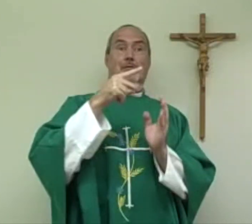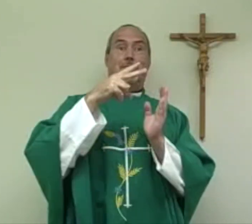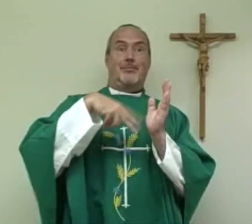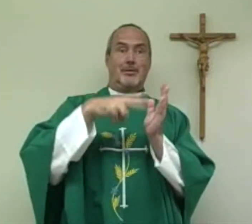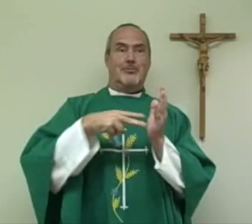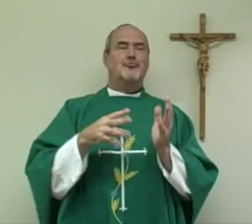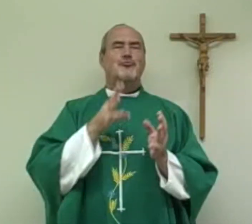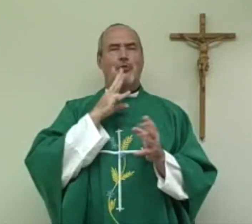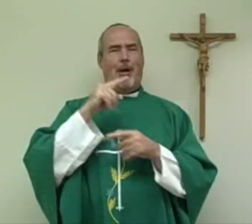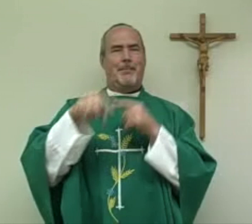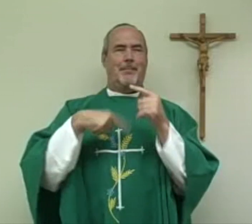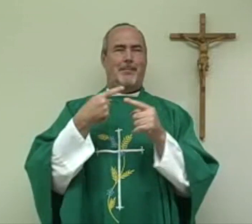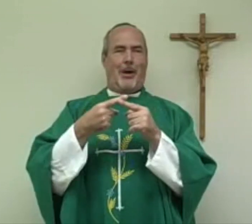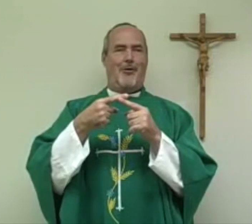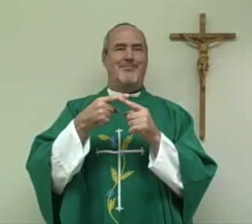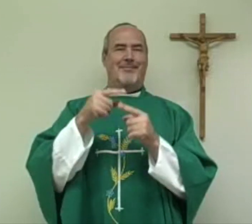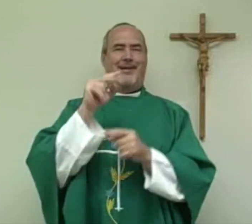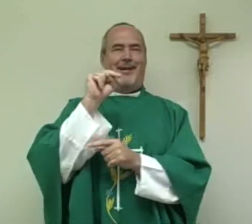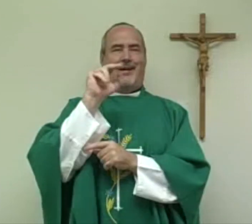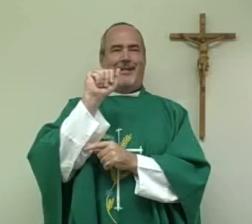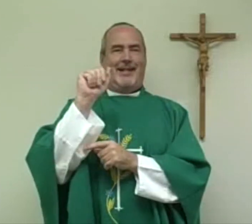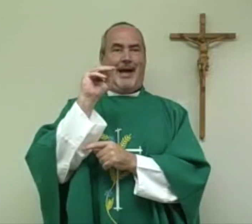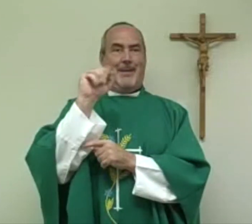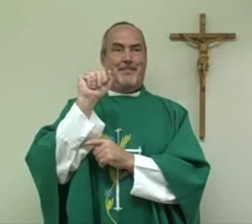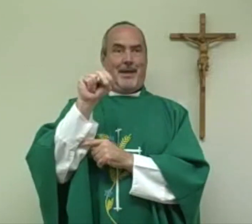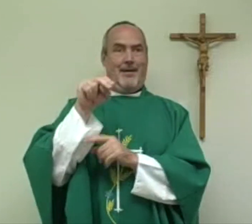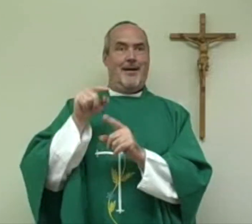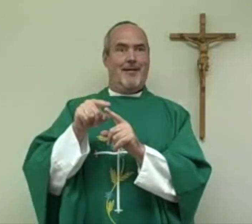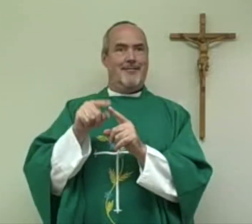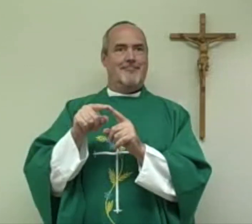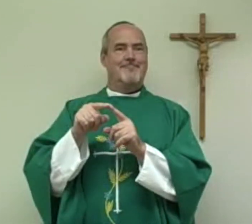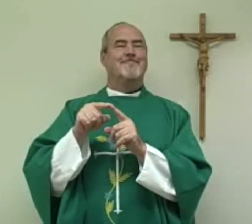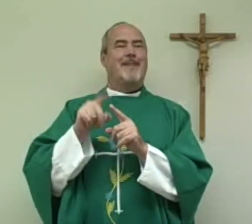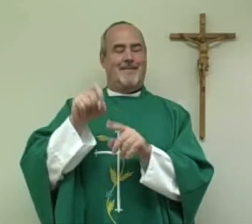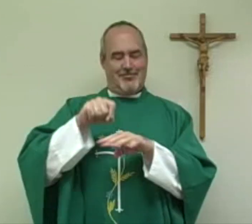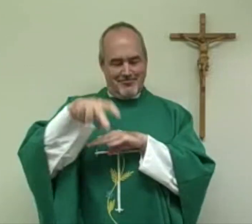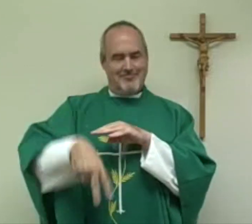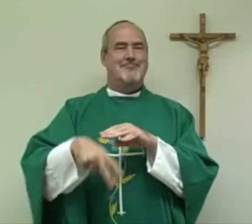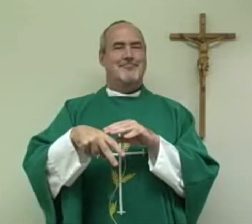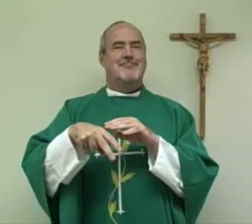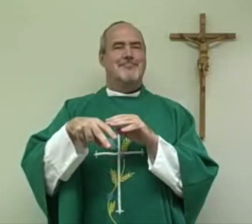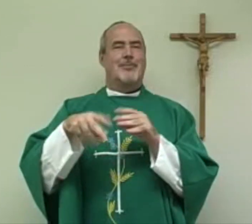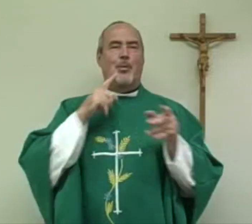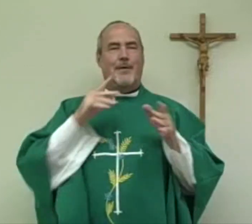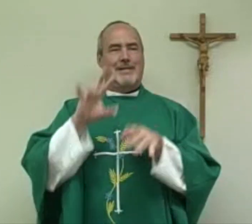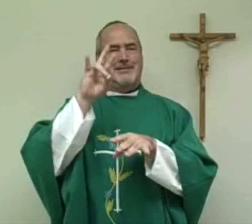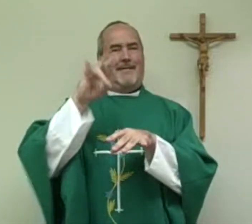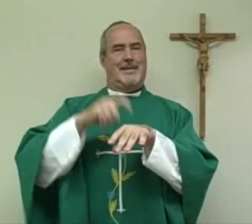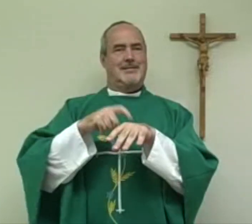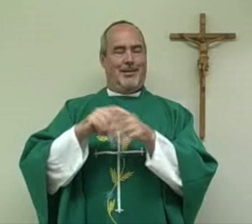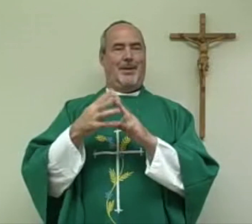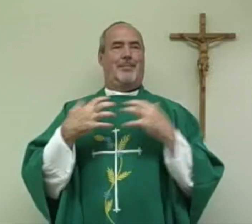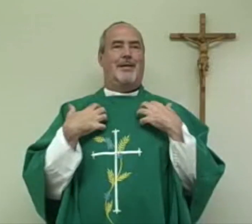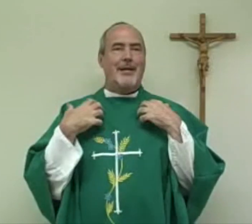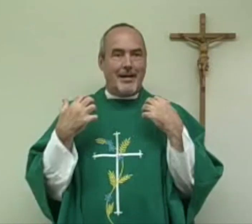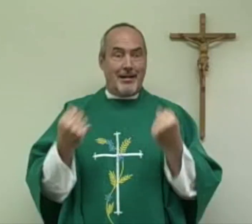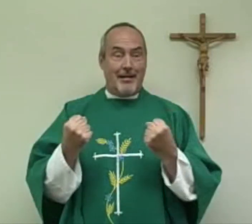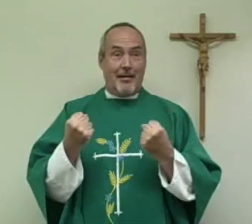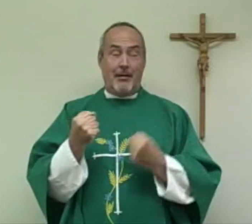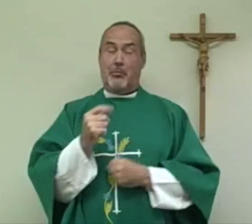Gospel. In the first reading, it speaks of Naaman, who had to dunk himself